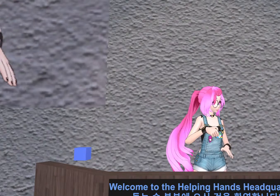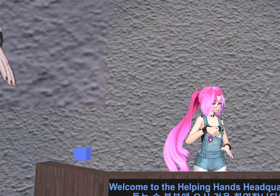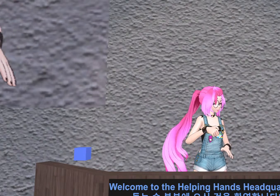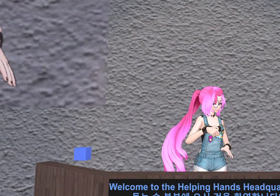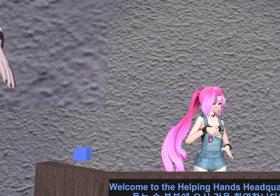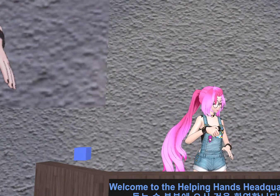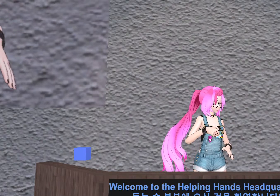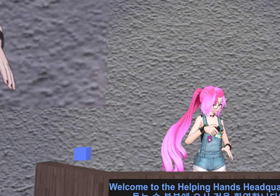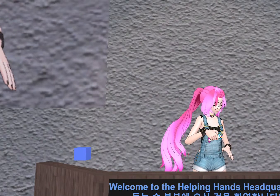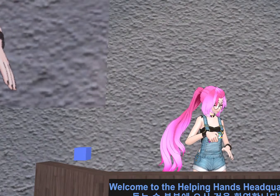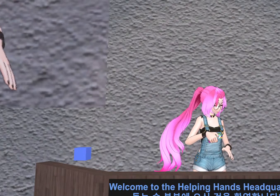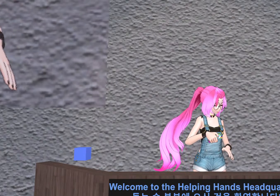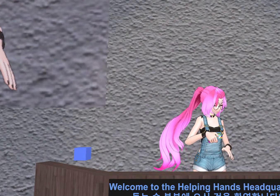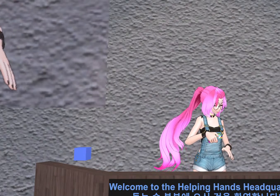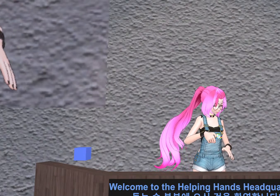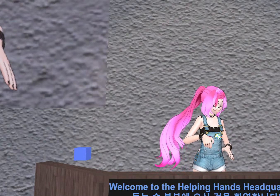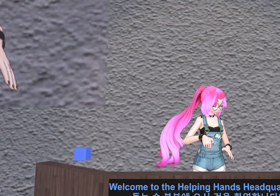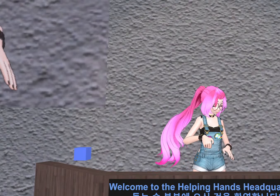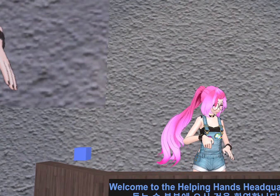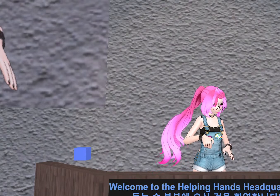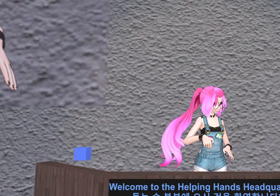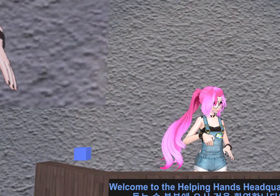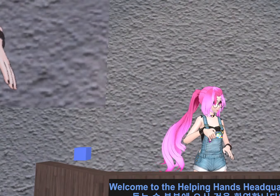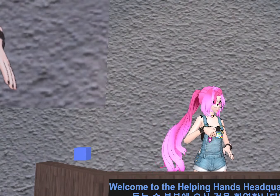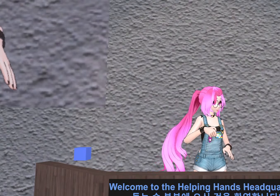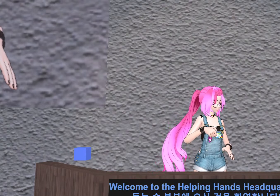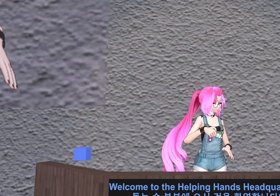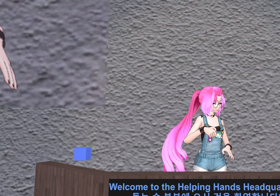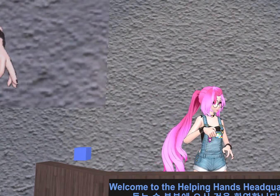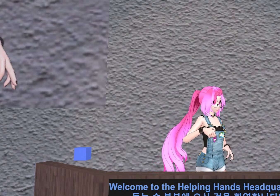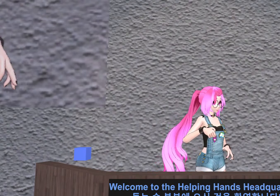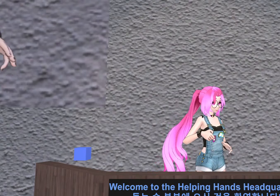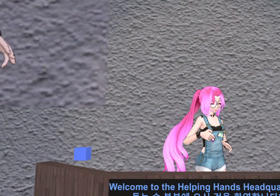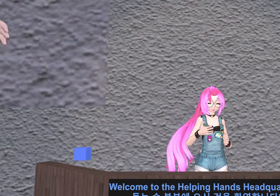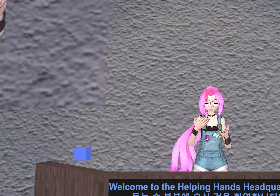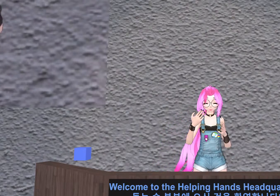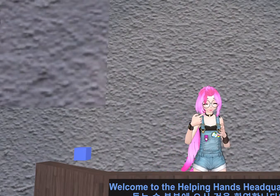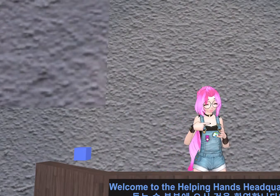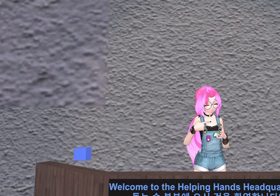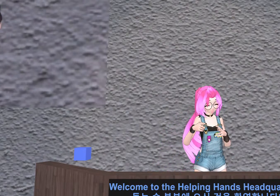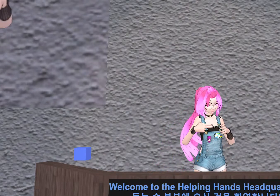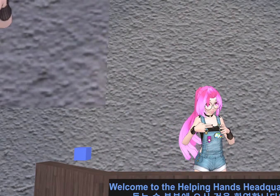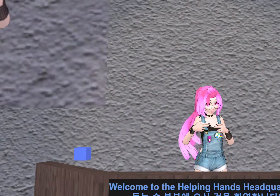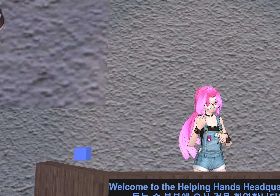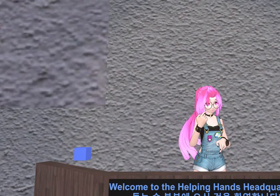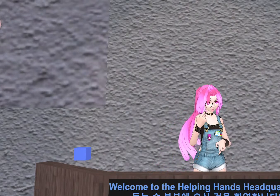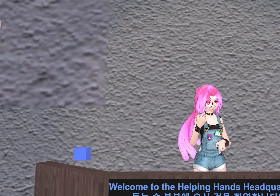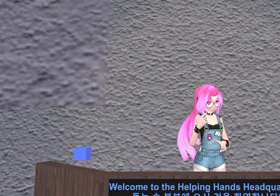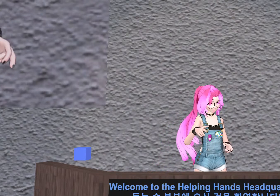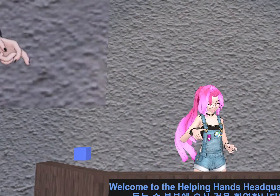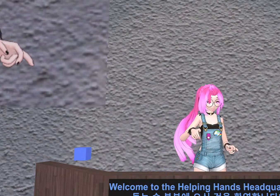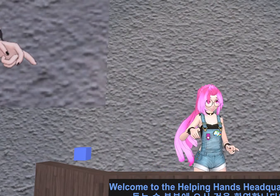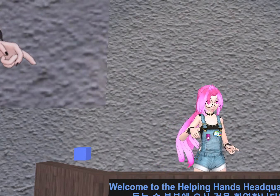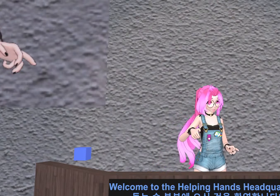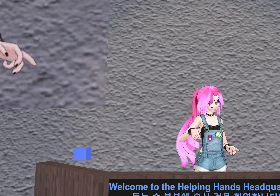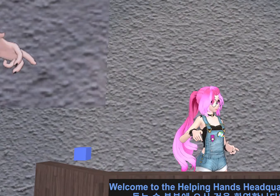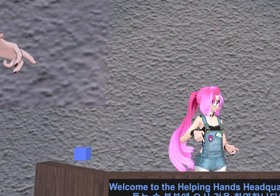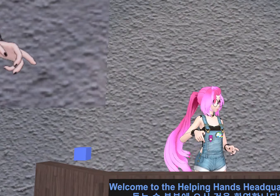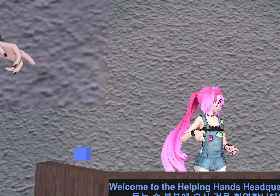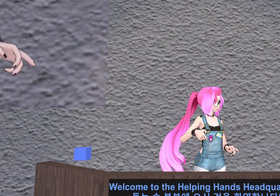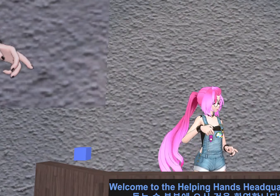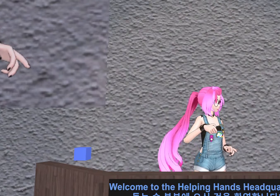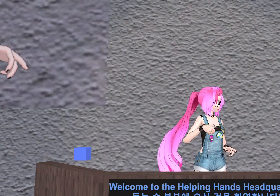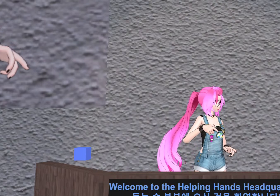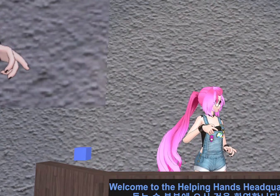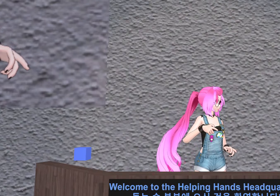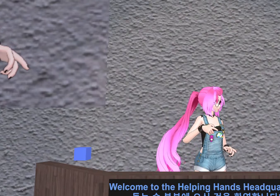orange. I find that it didn't change until after I reloaded the instance for myself. At least when I tried changing Yeah, my but I status keep getting even. people requesting.